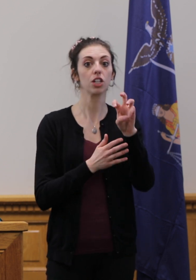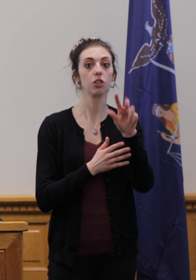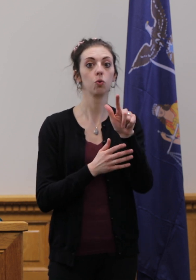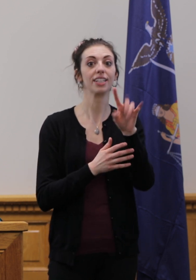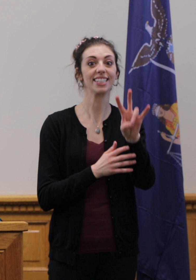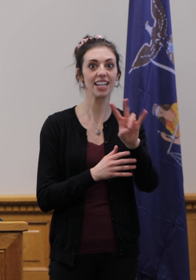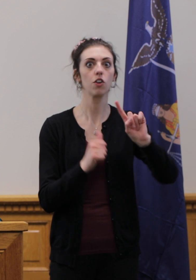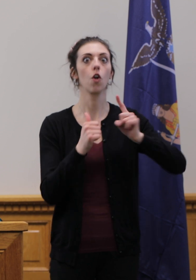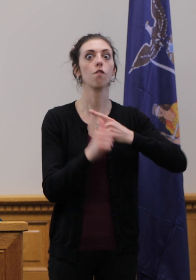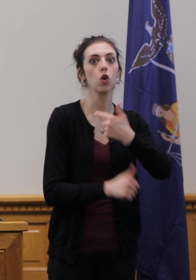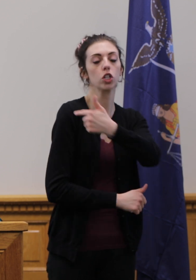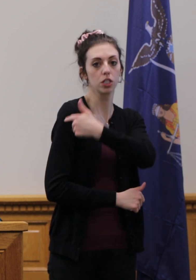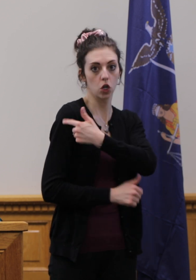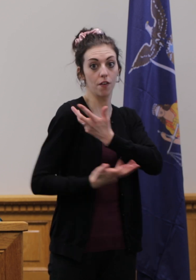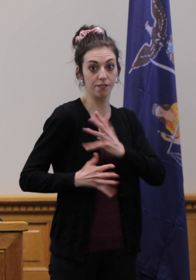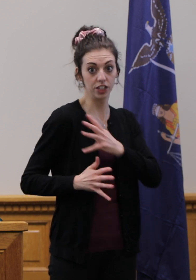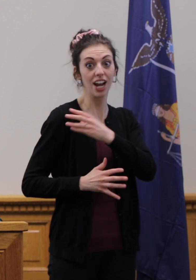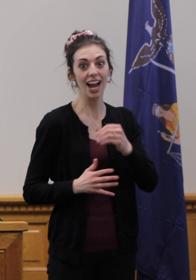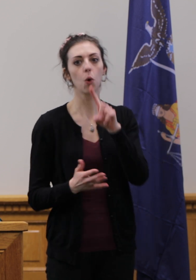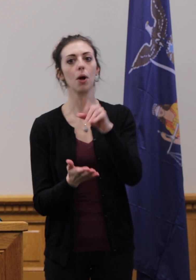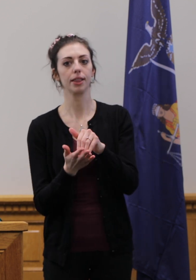2,627 first dose vaccines and